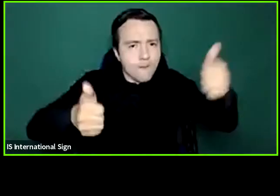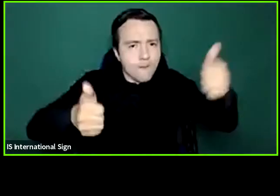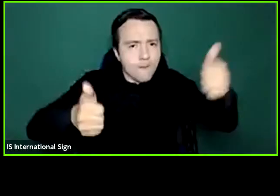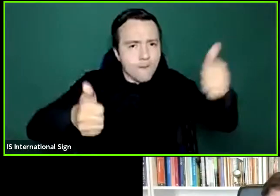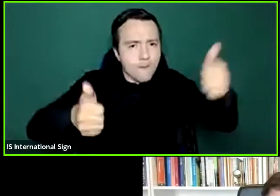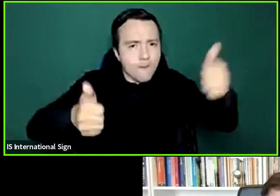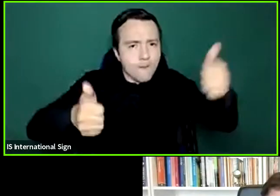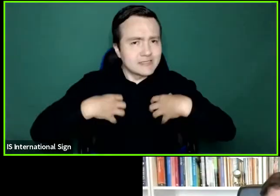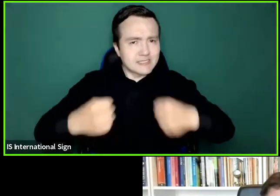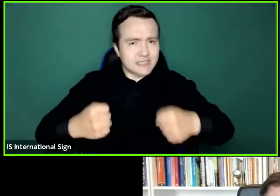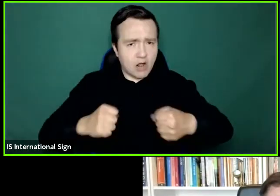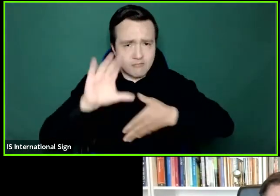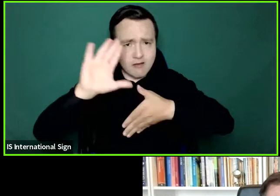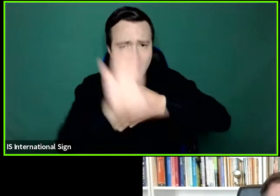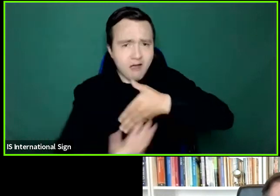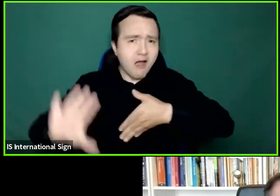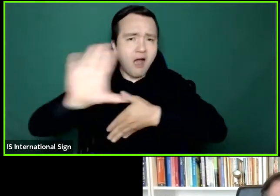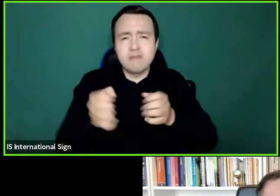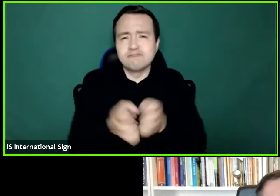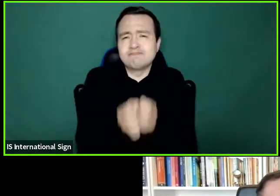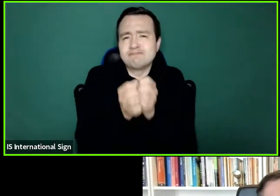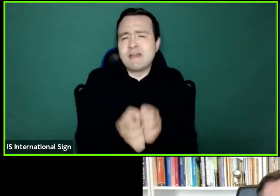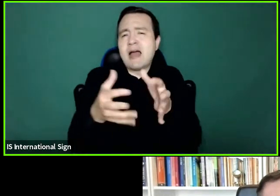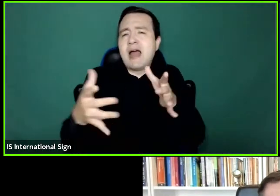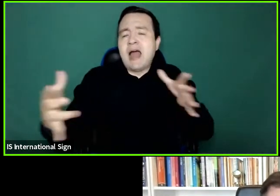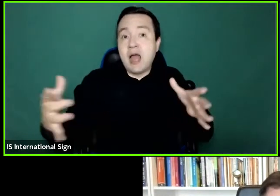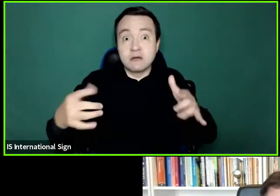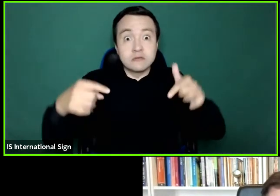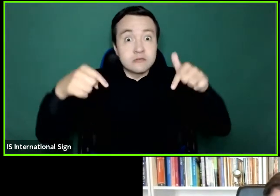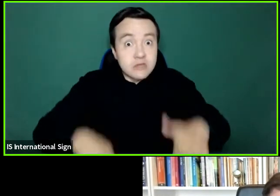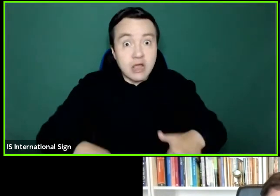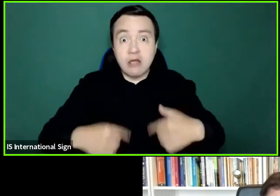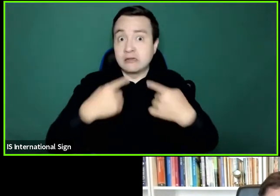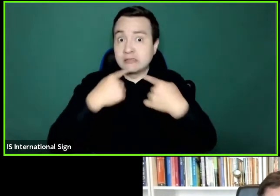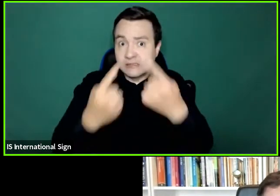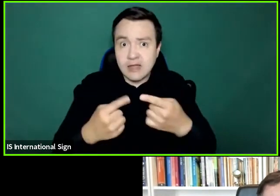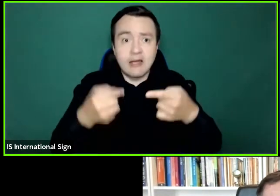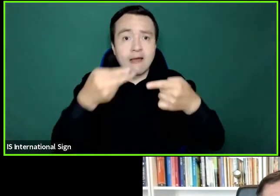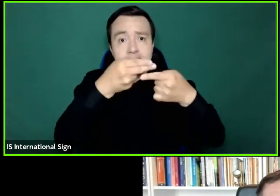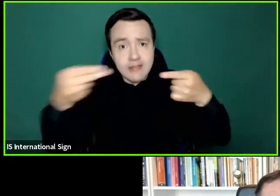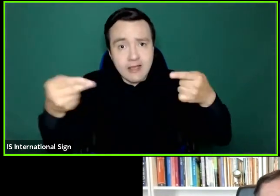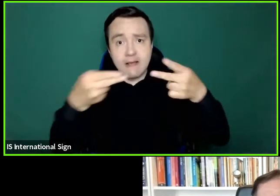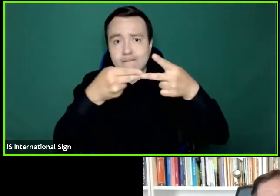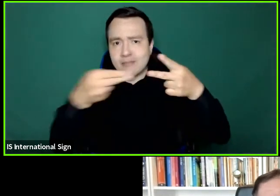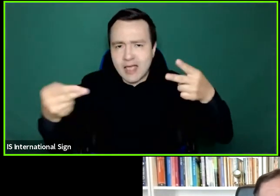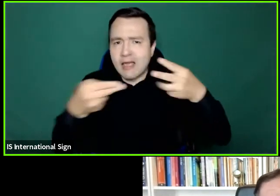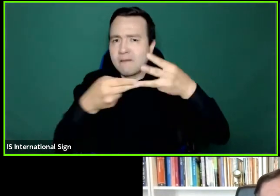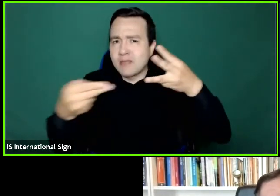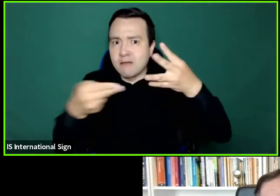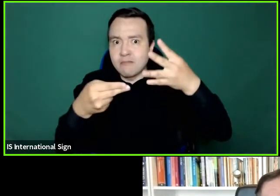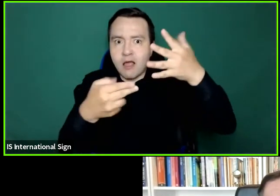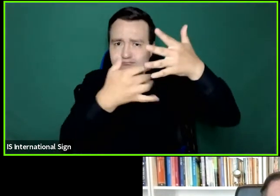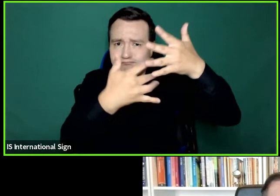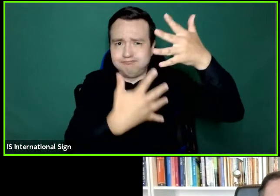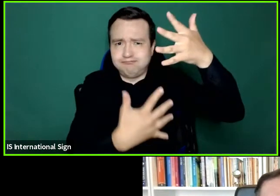here, but we want to really recognize and thank you for your participation here this morning.